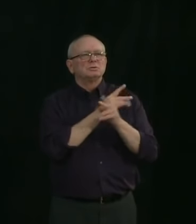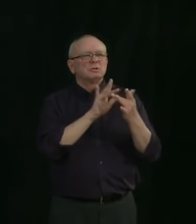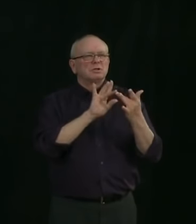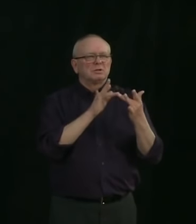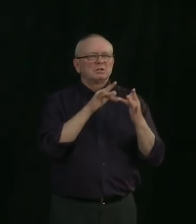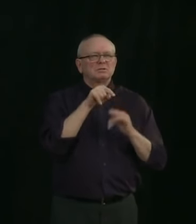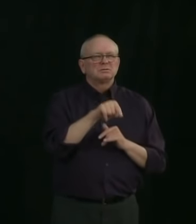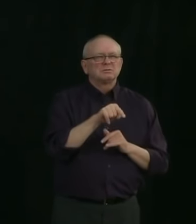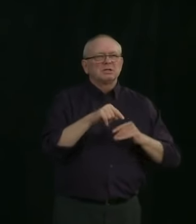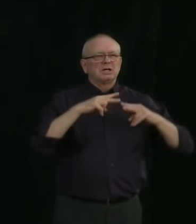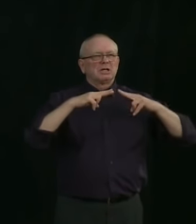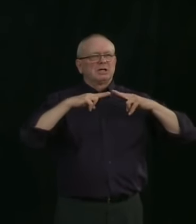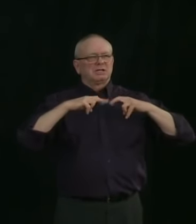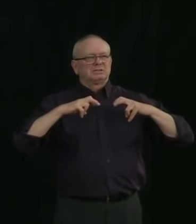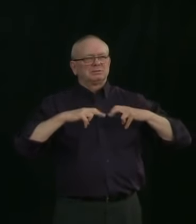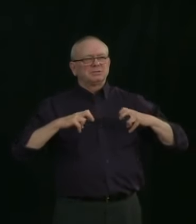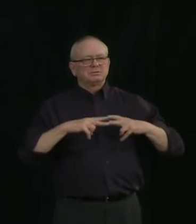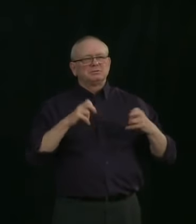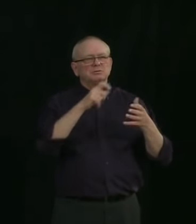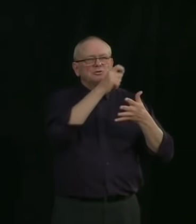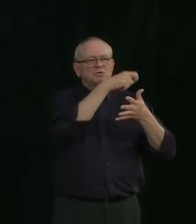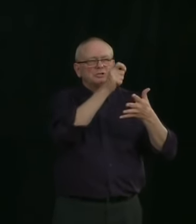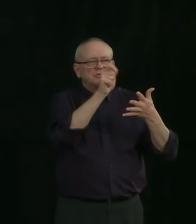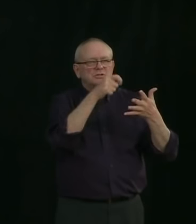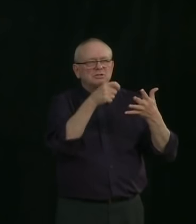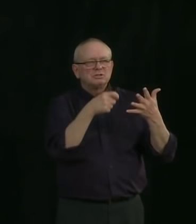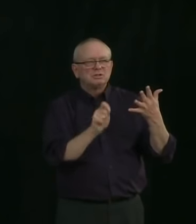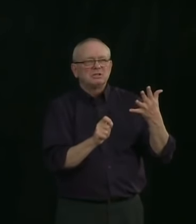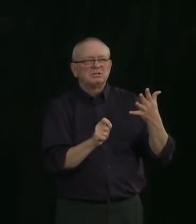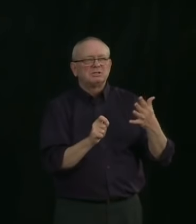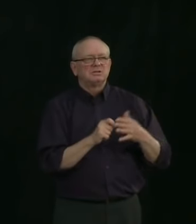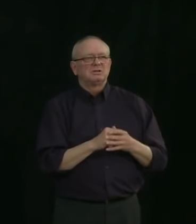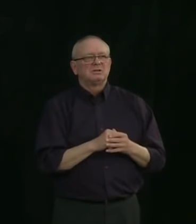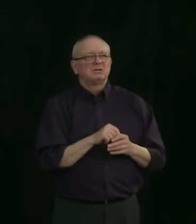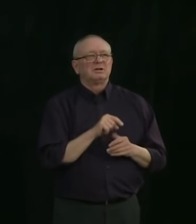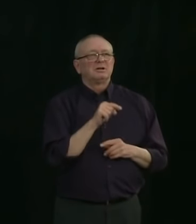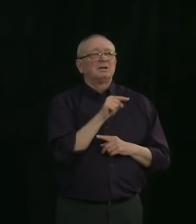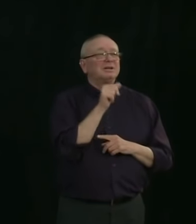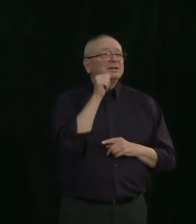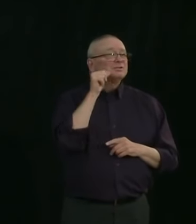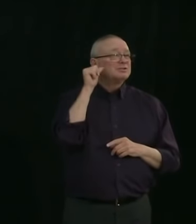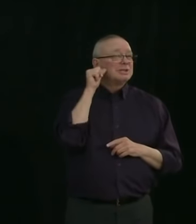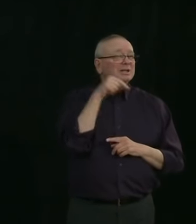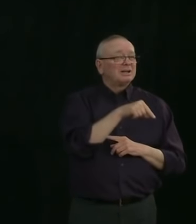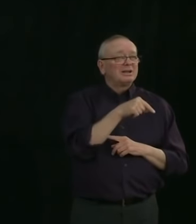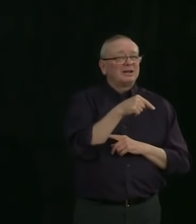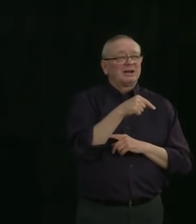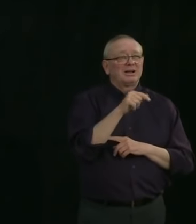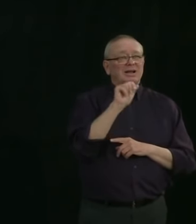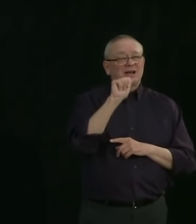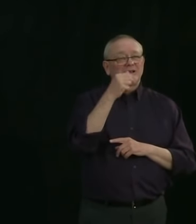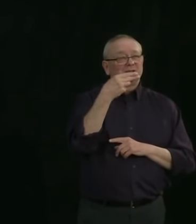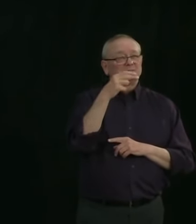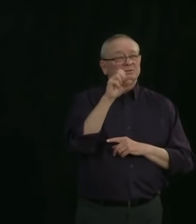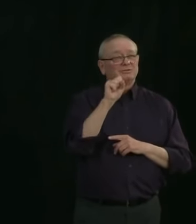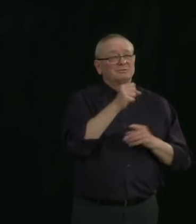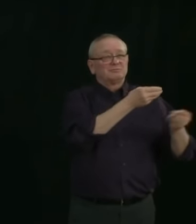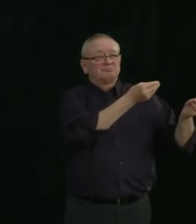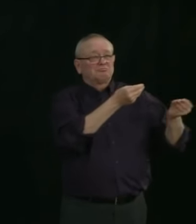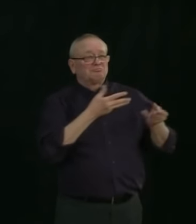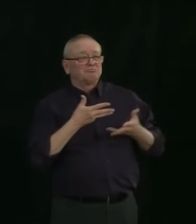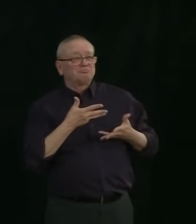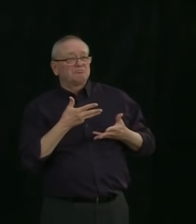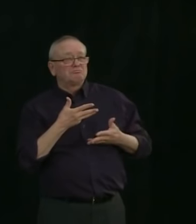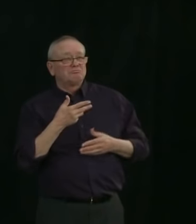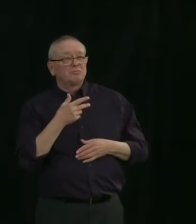my colleague in Alberta Health Services that within the first 2 hours after yesterday announcing the expansion, that there were over 500 people who had